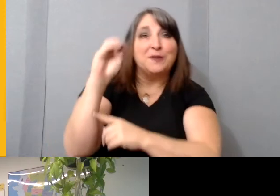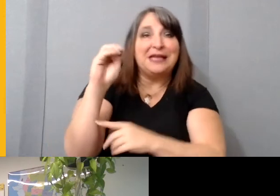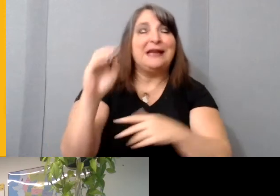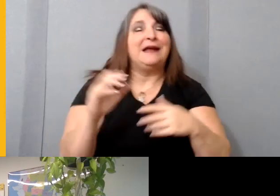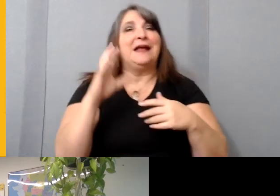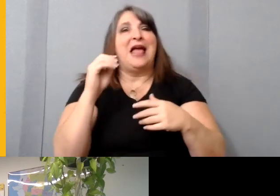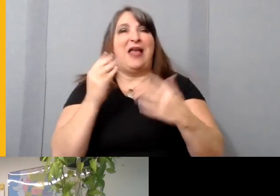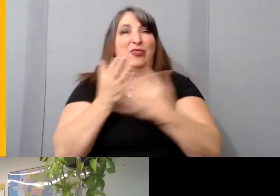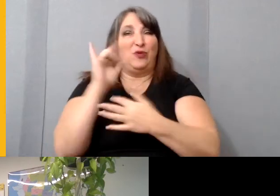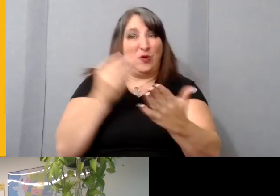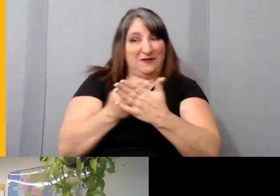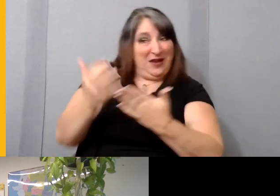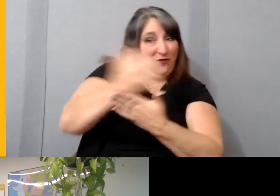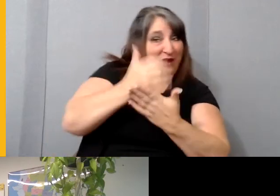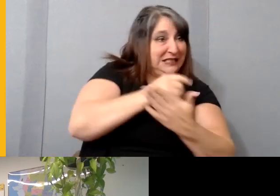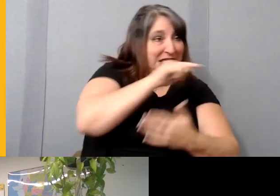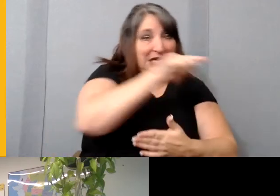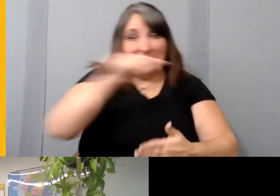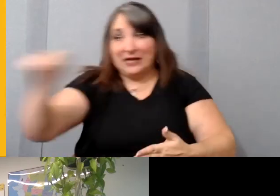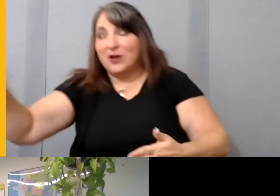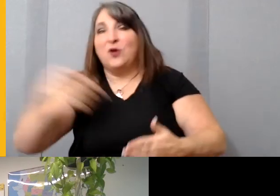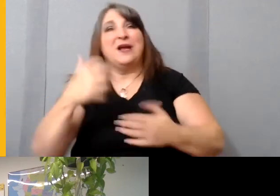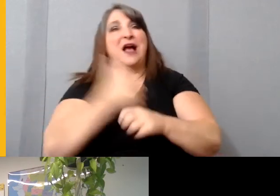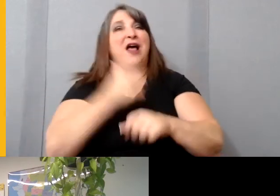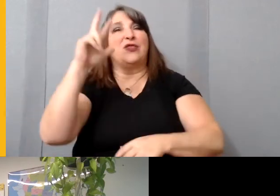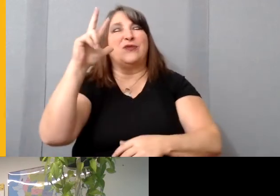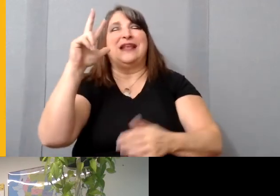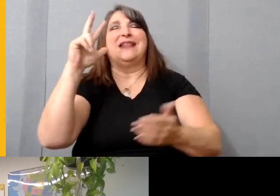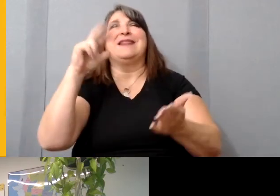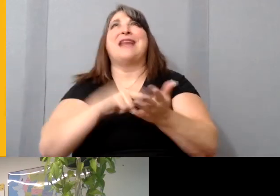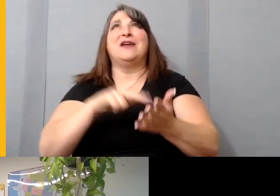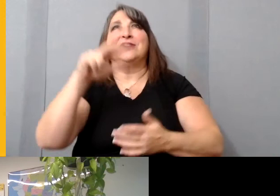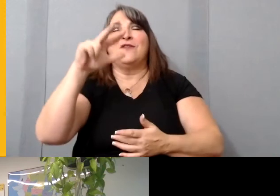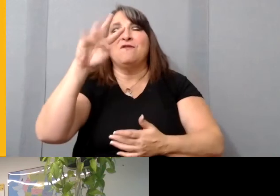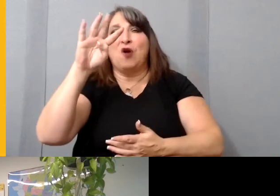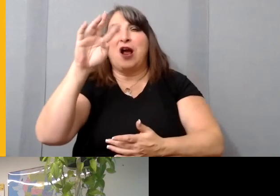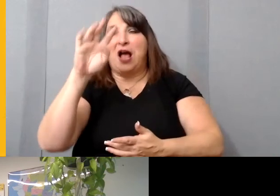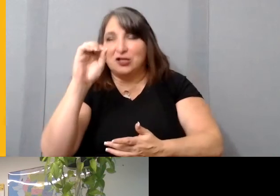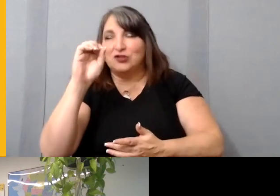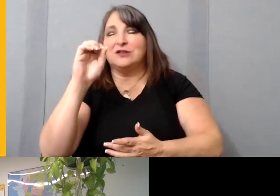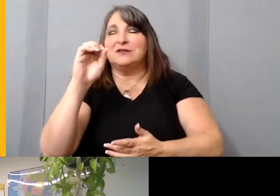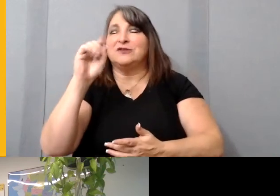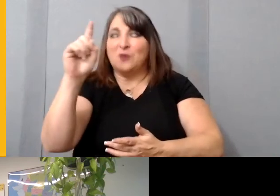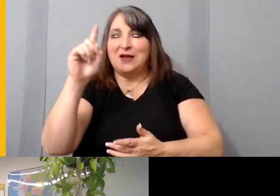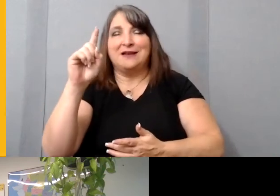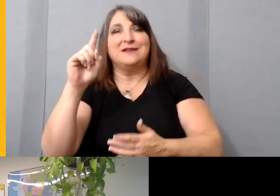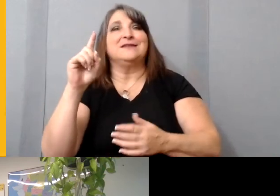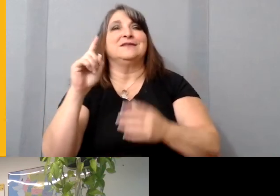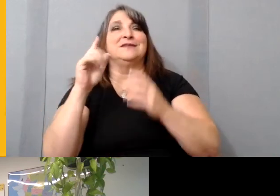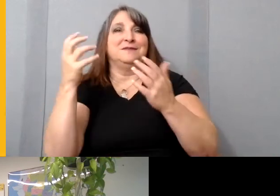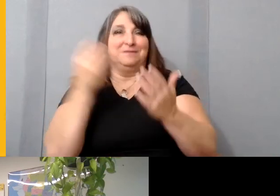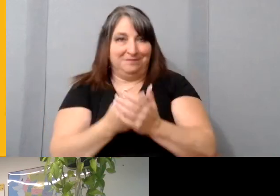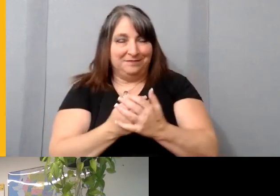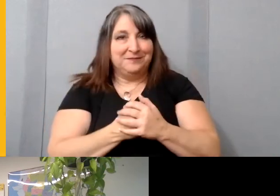through those fundraising efforts, we received 3,401 donations, with the average contribution amount being just